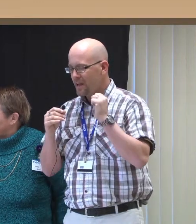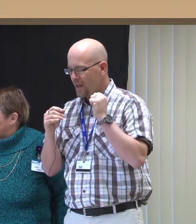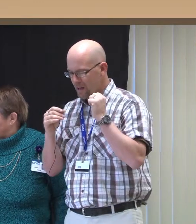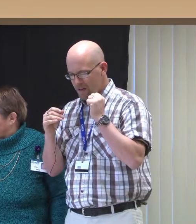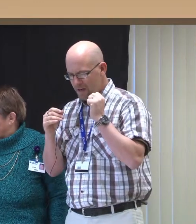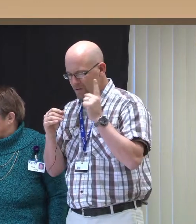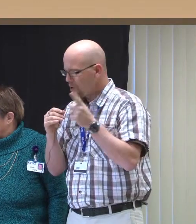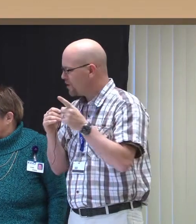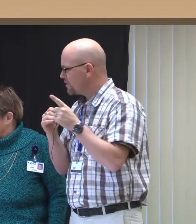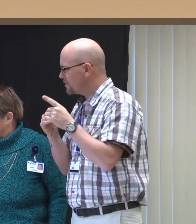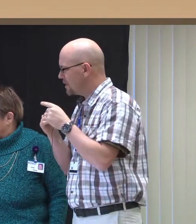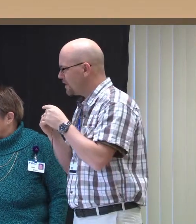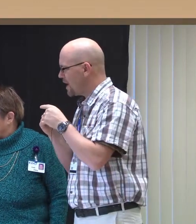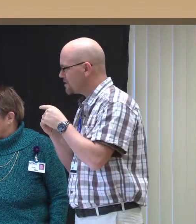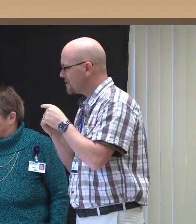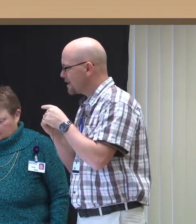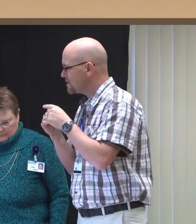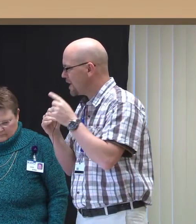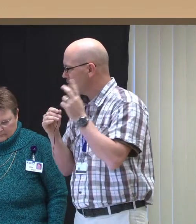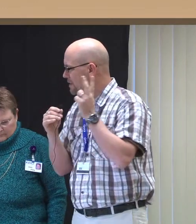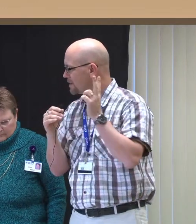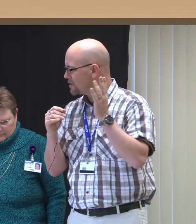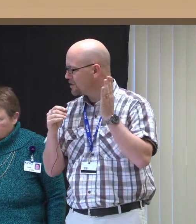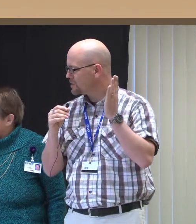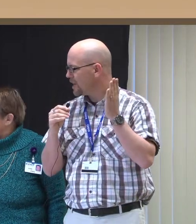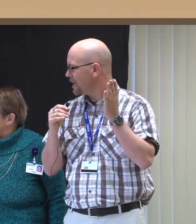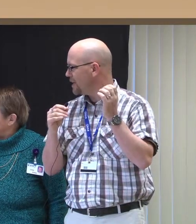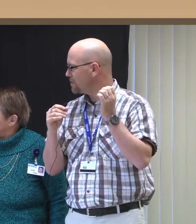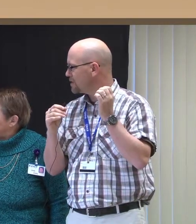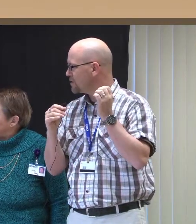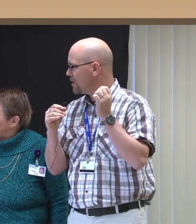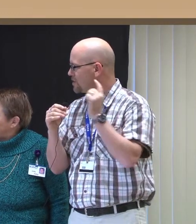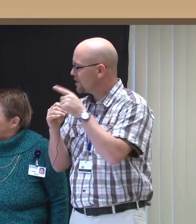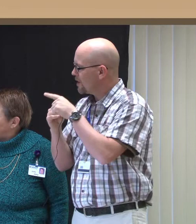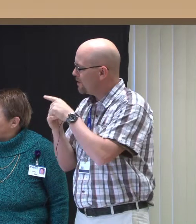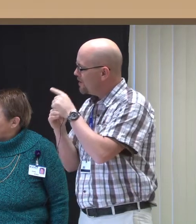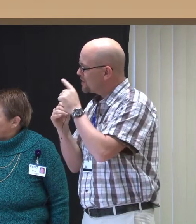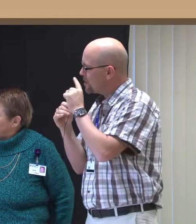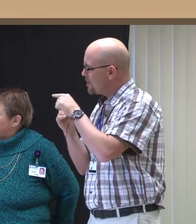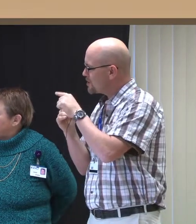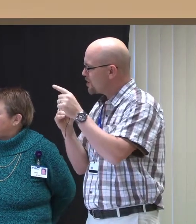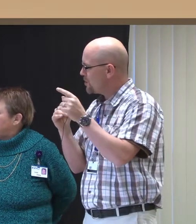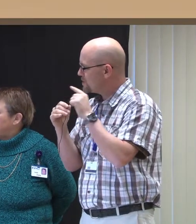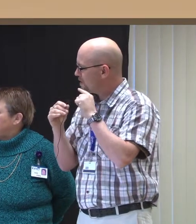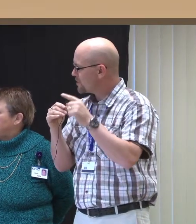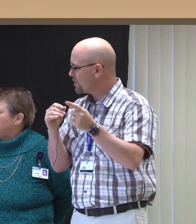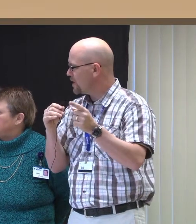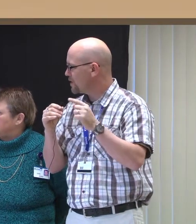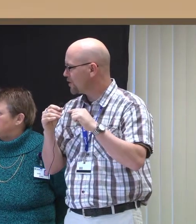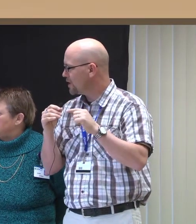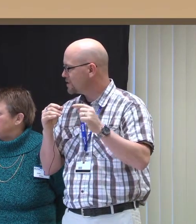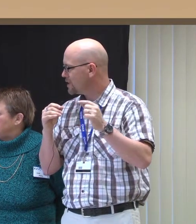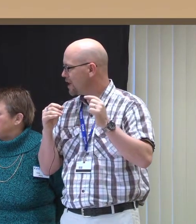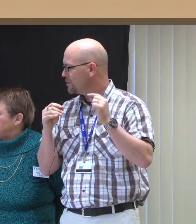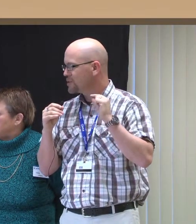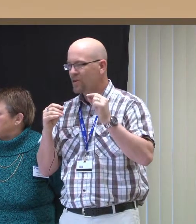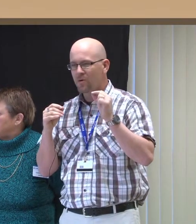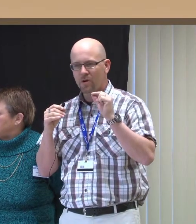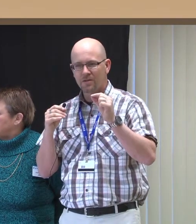And I don't know if Linda has the next slide, but there's a slide up that shows, there you go. So it shows the three current, um, stroke order